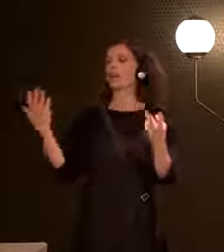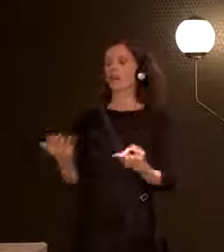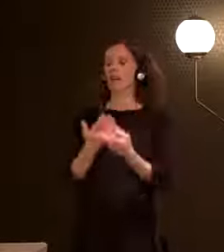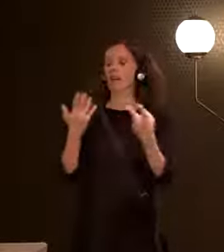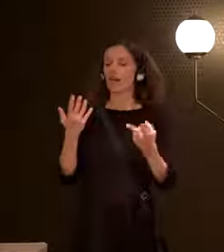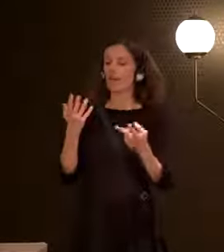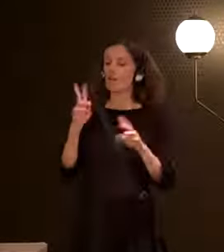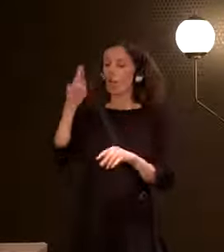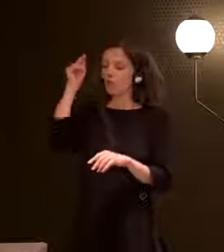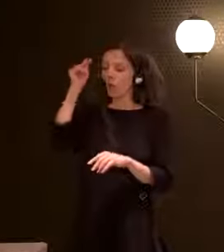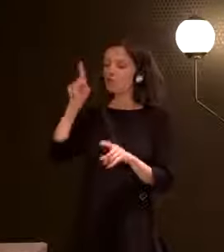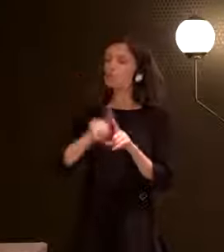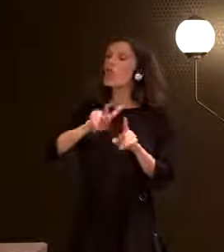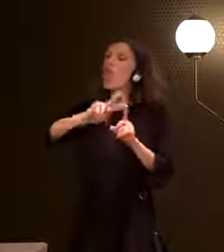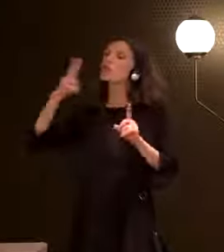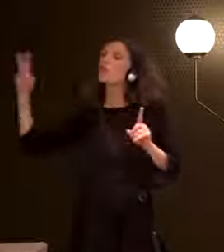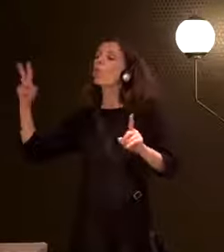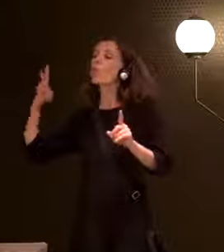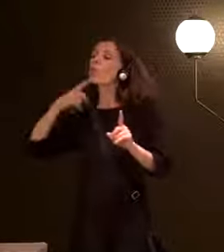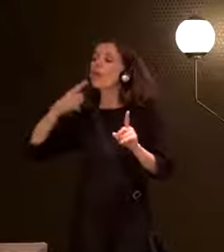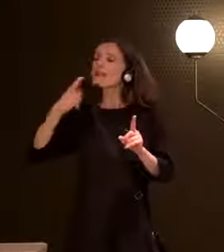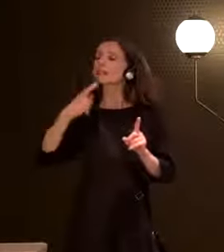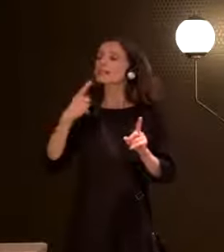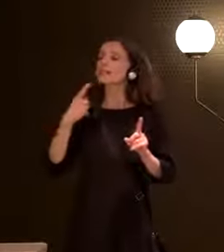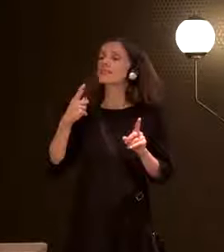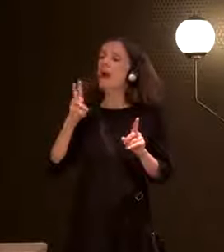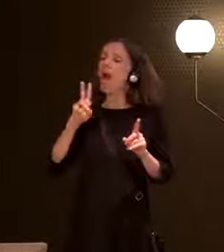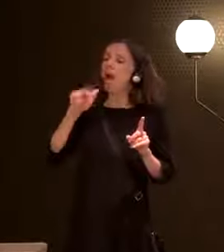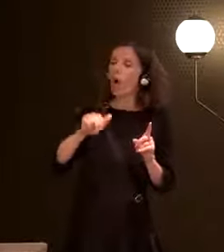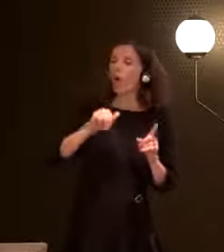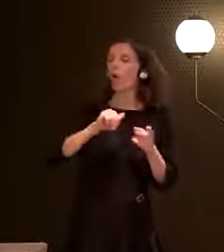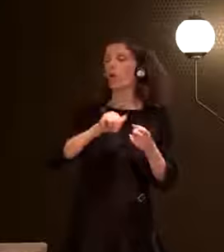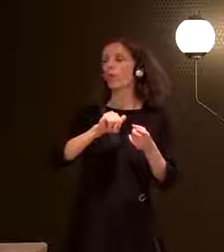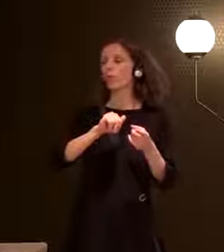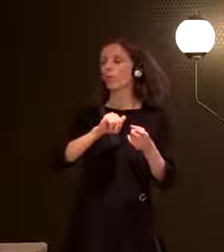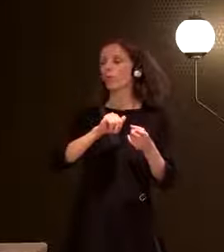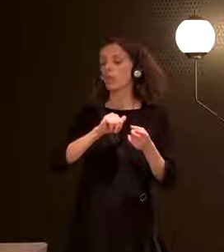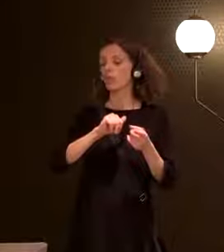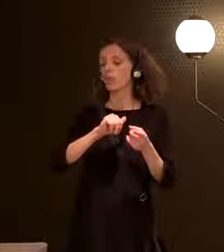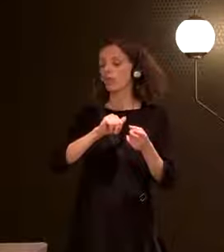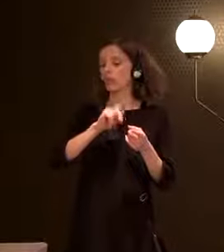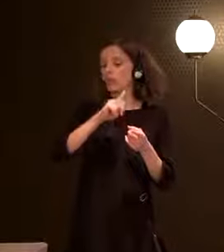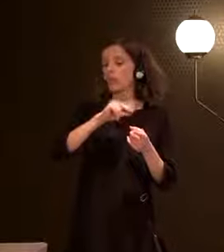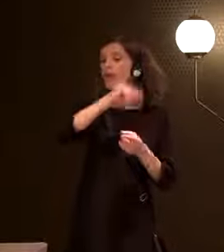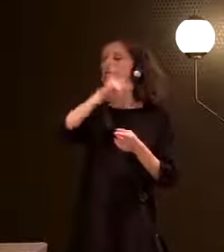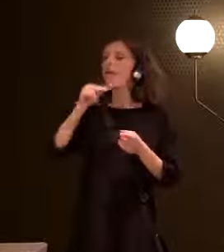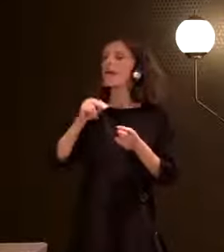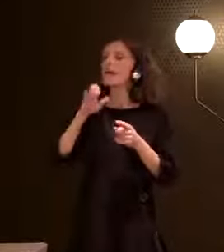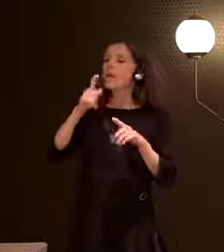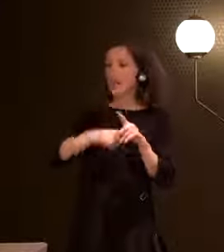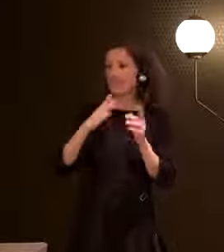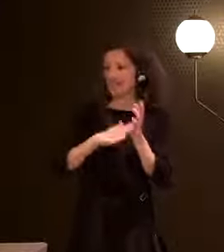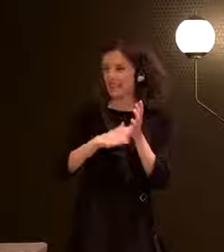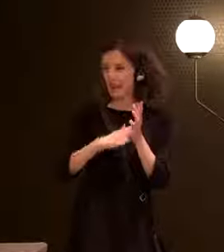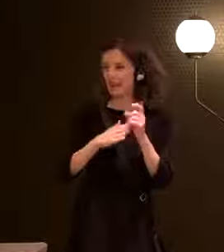to use cards. So once they've identified the correct day and date, the students can find the right cards and put the date on the